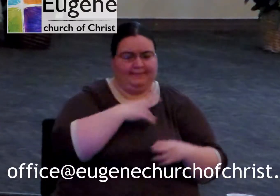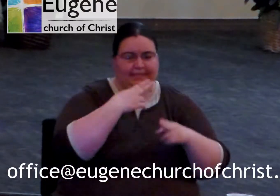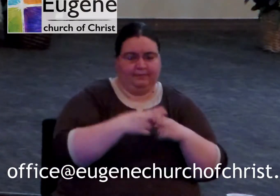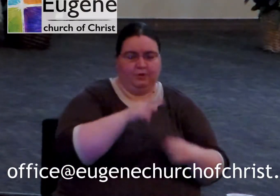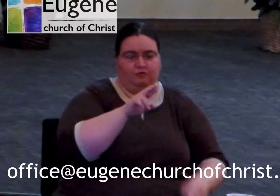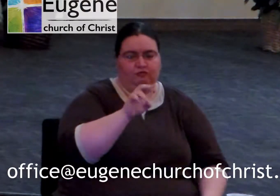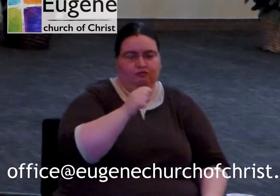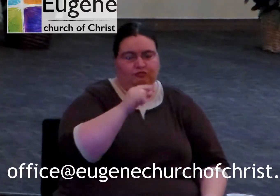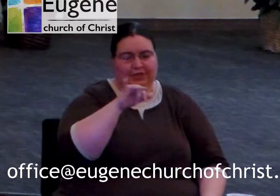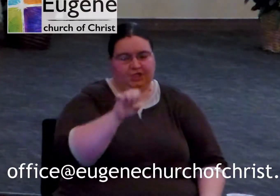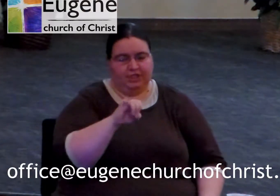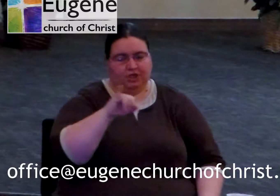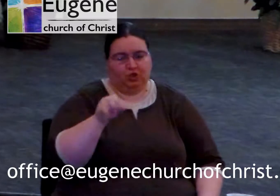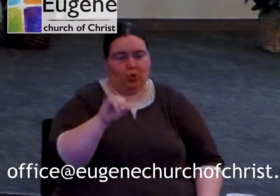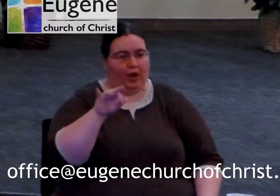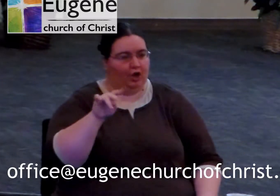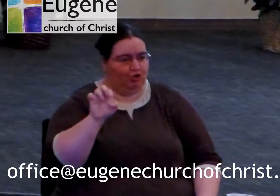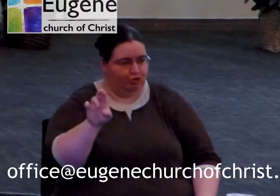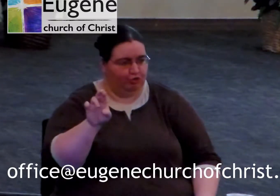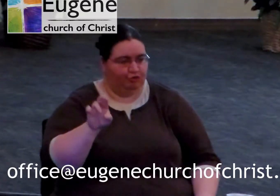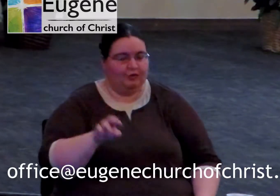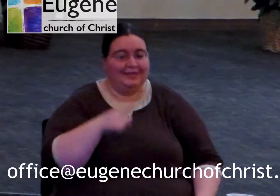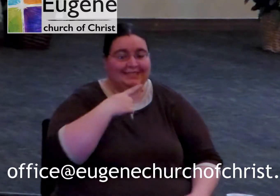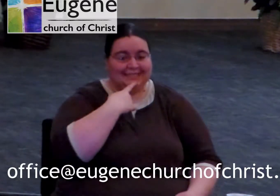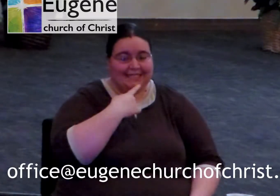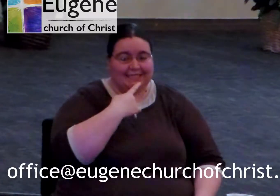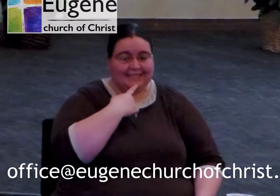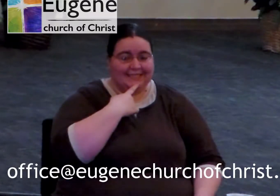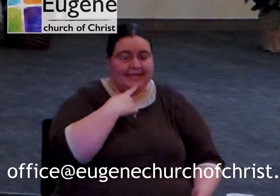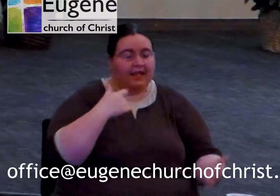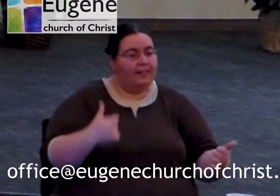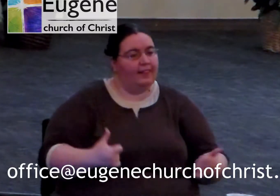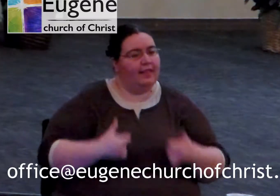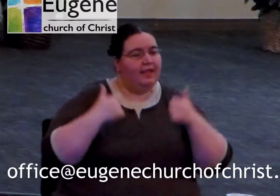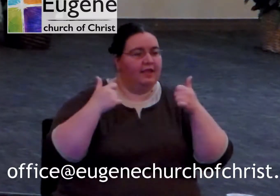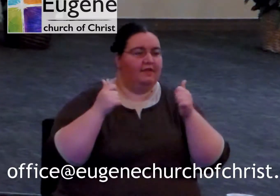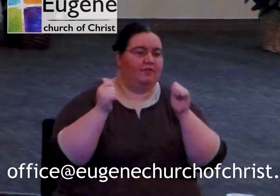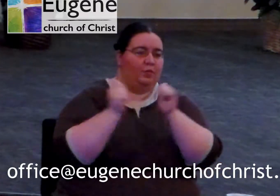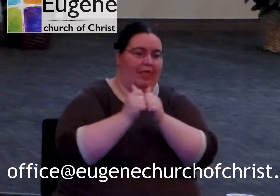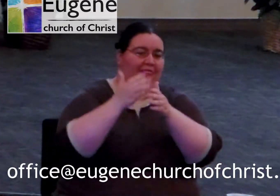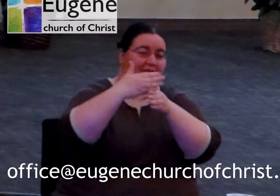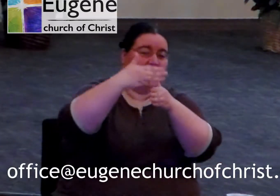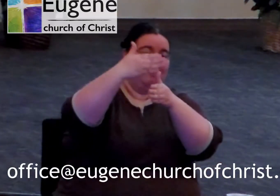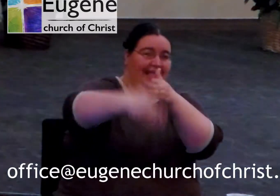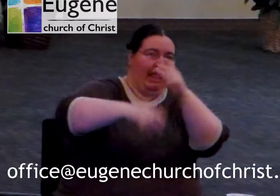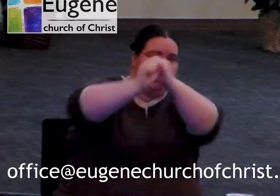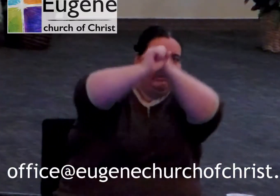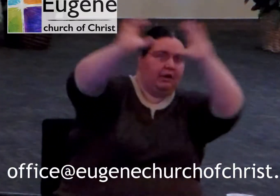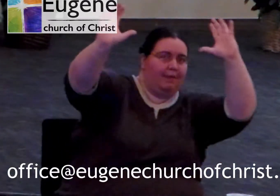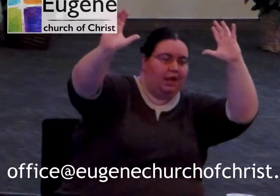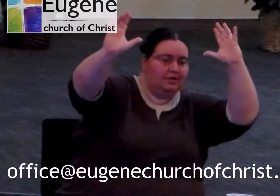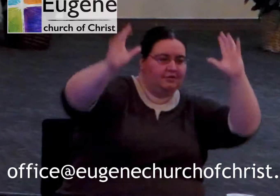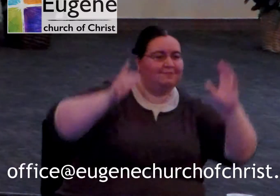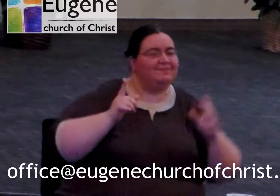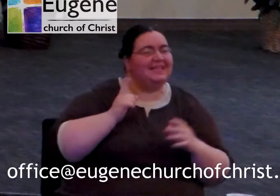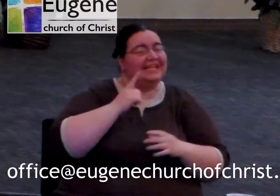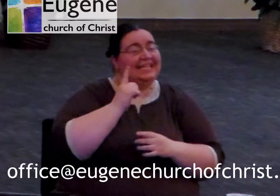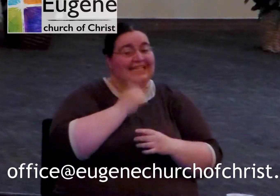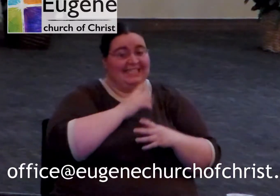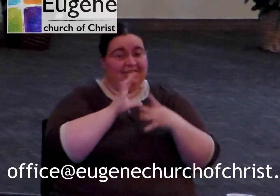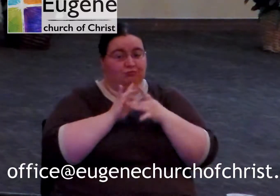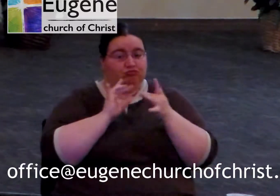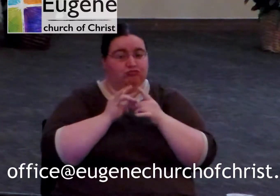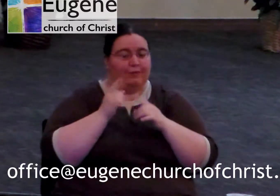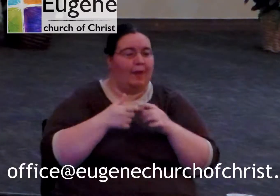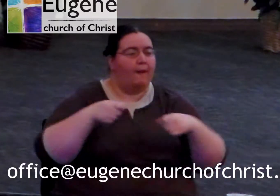is it: live with the end in mind. He tells a story about going and taking motorcycle driving lessons. His wife had gotten